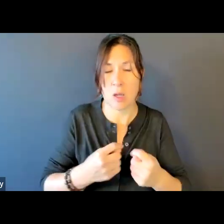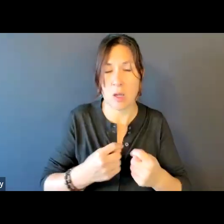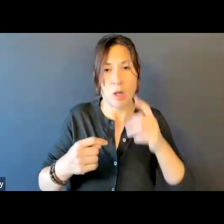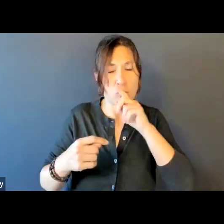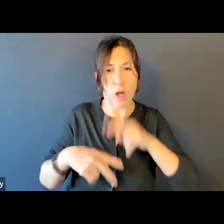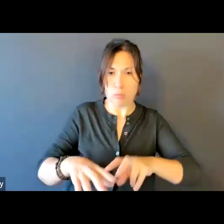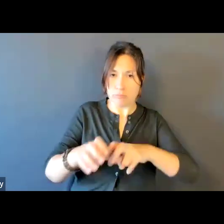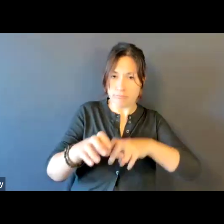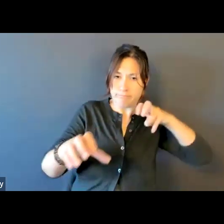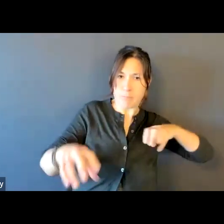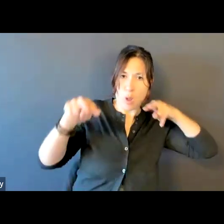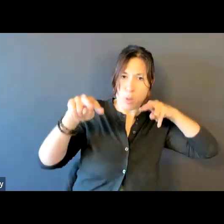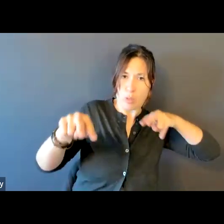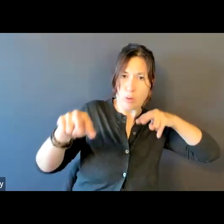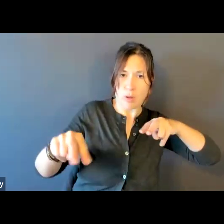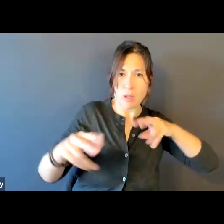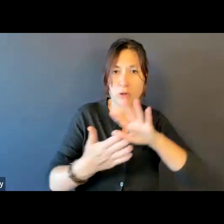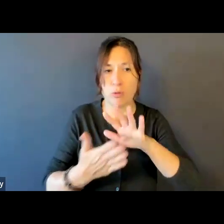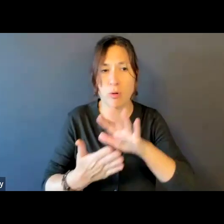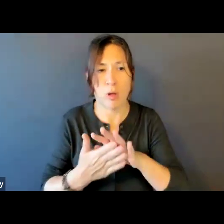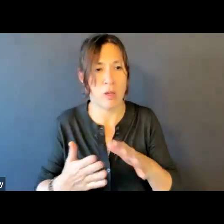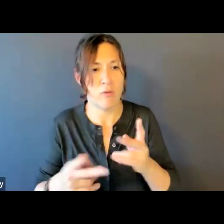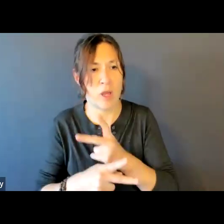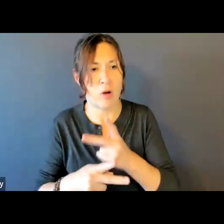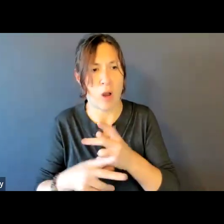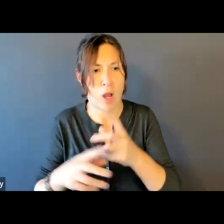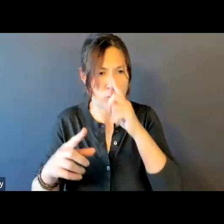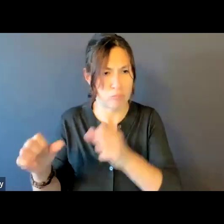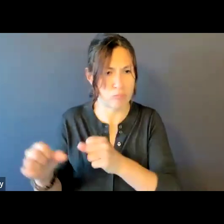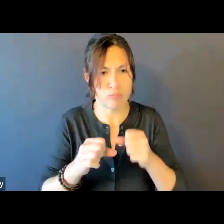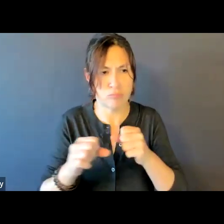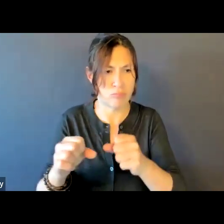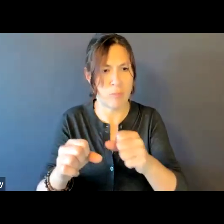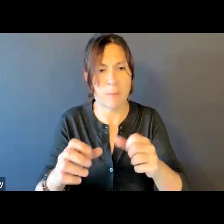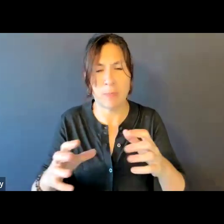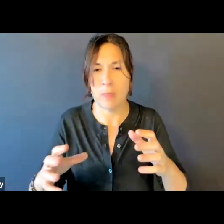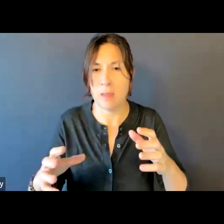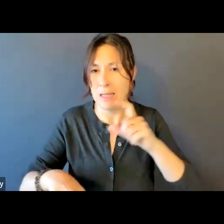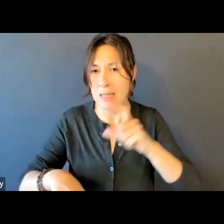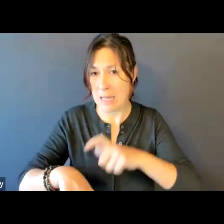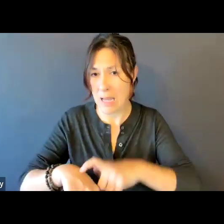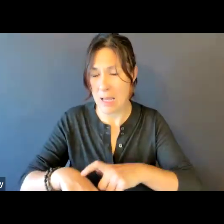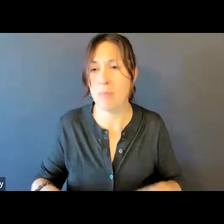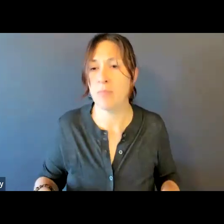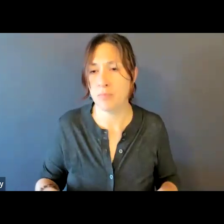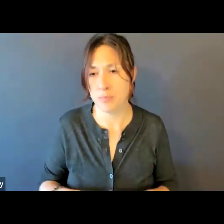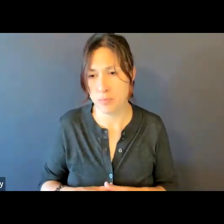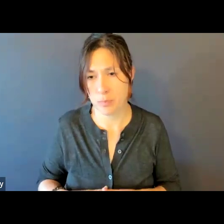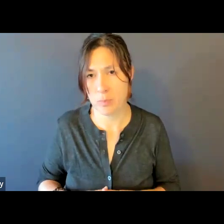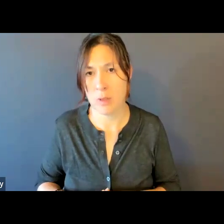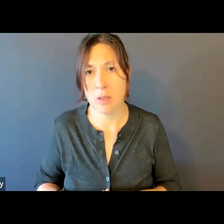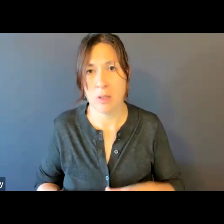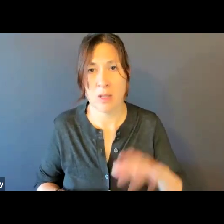about strategic time of how they can plan and move forward as a community. But I think that those are how I